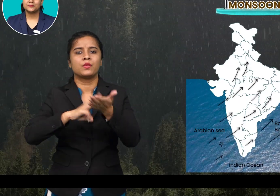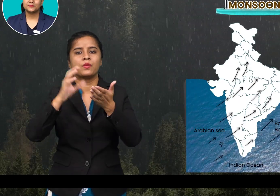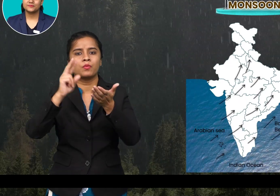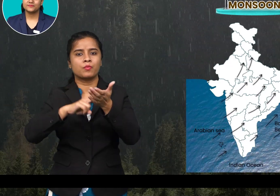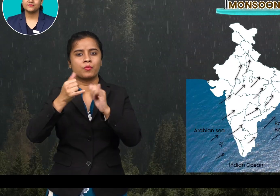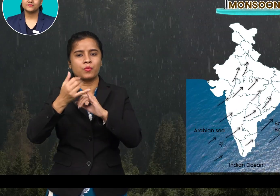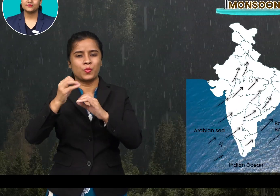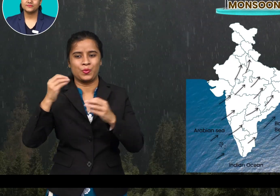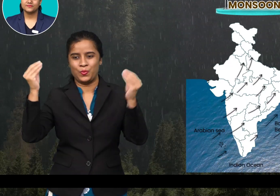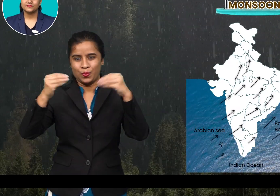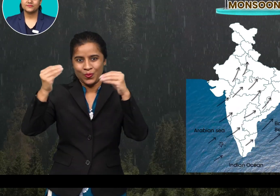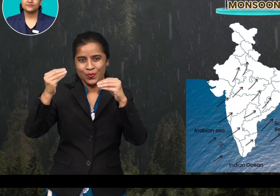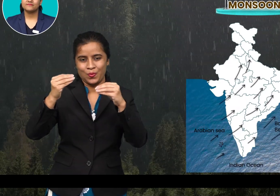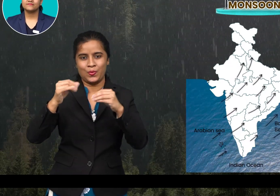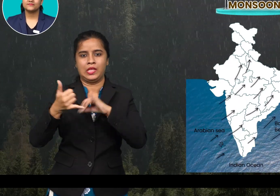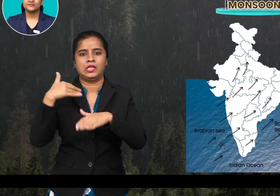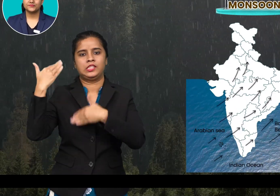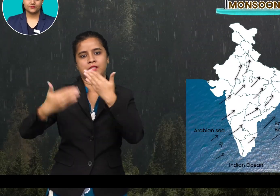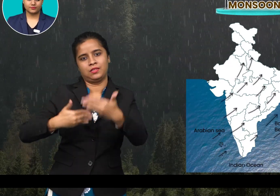Monsoons.